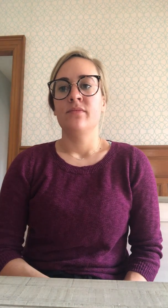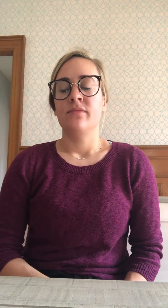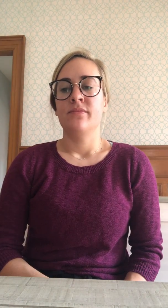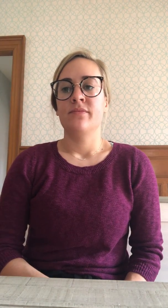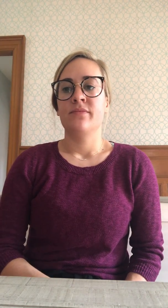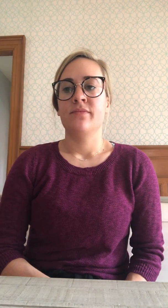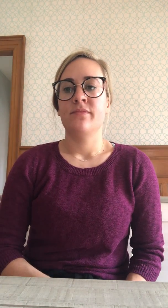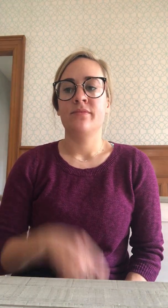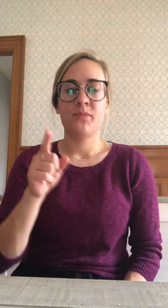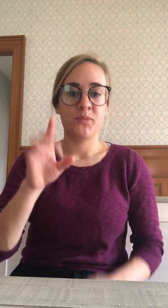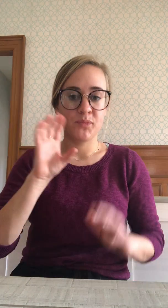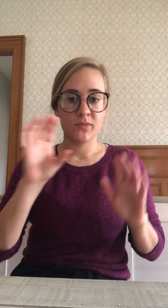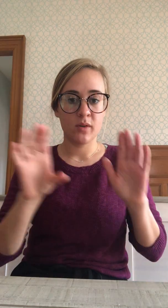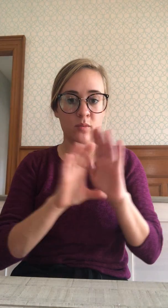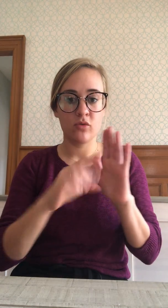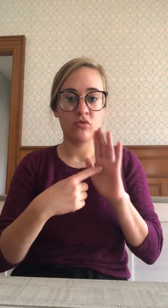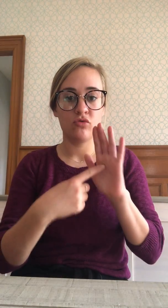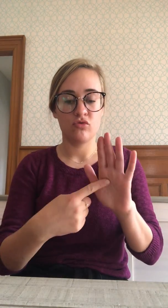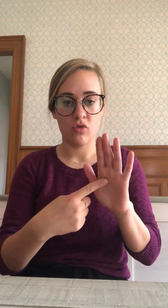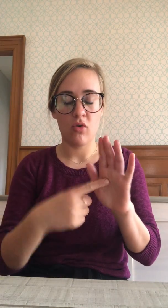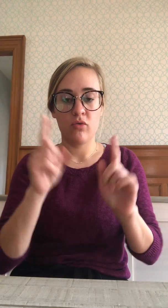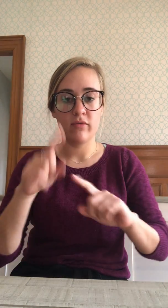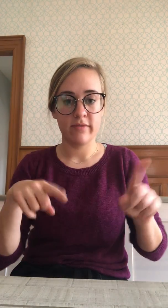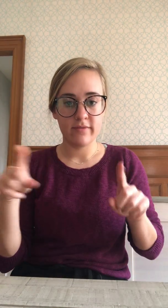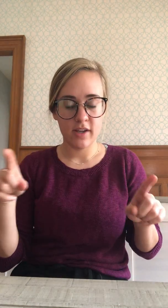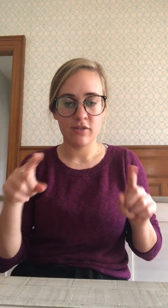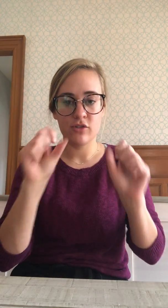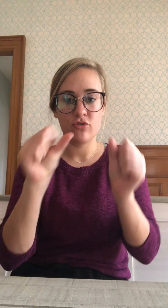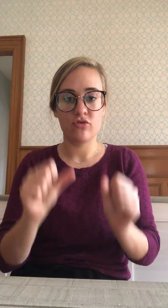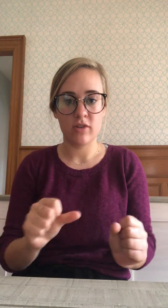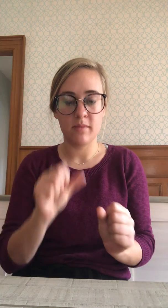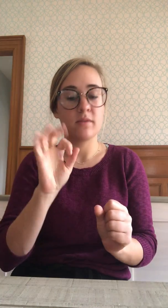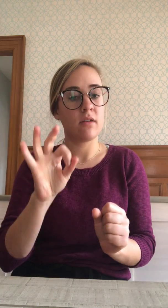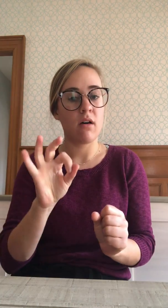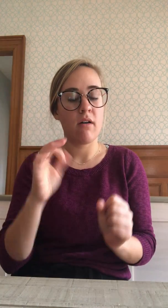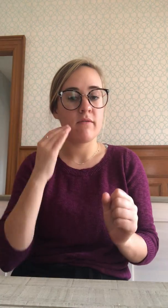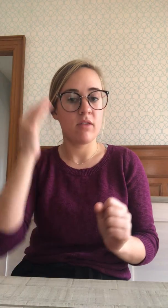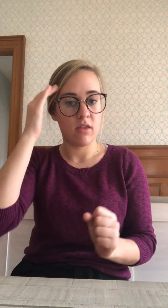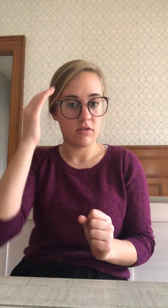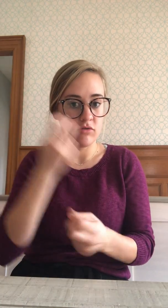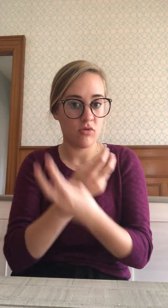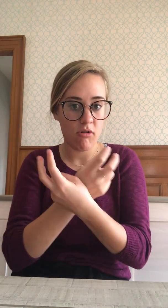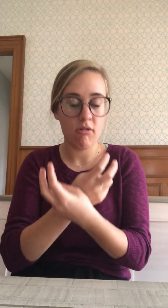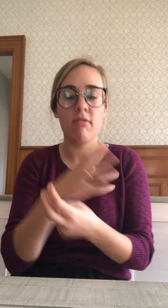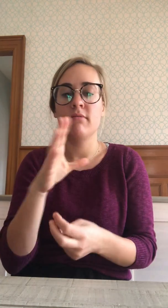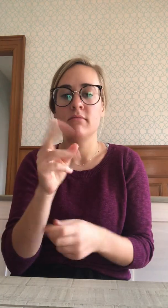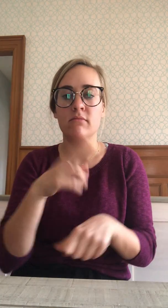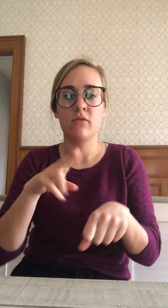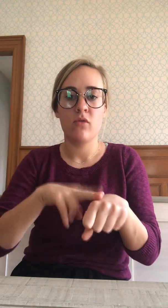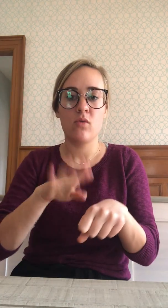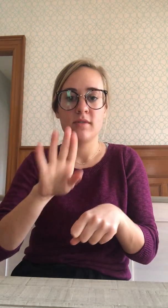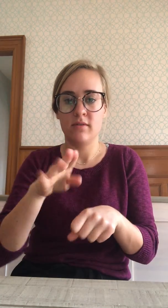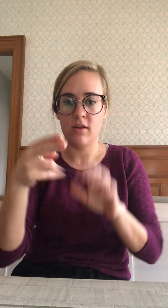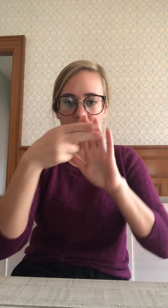Here's a diagram of some various shapes in the skull and their corresponding names. The first